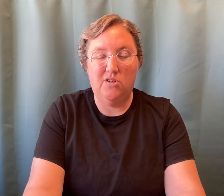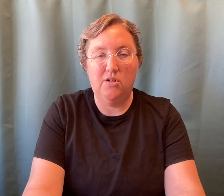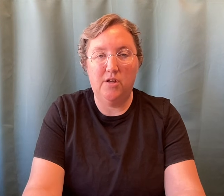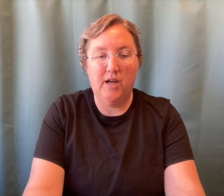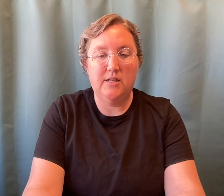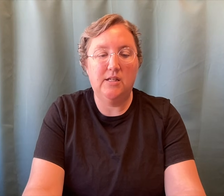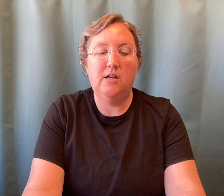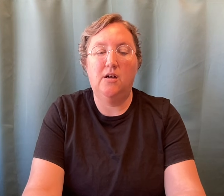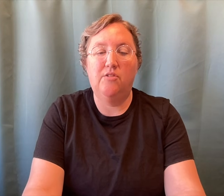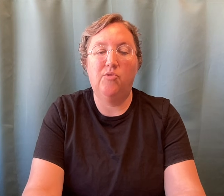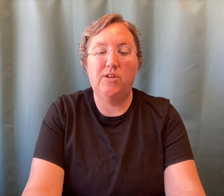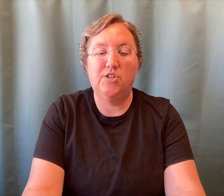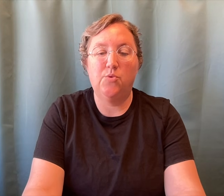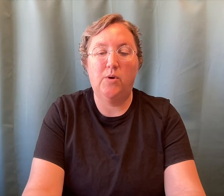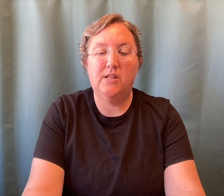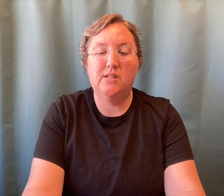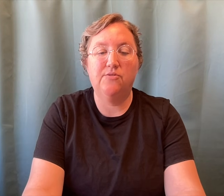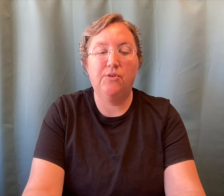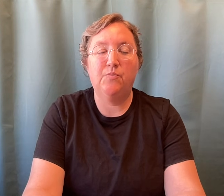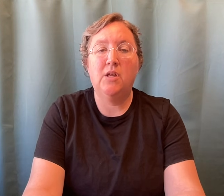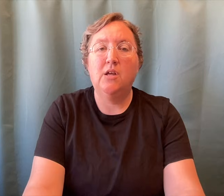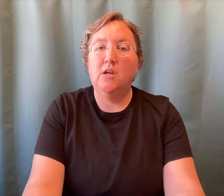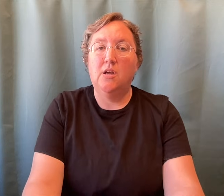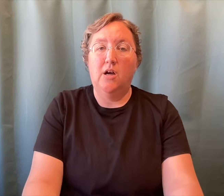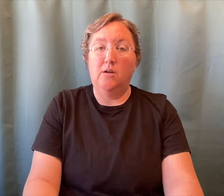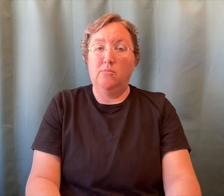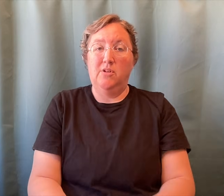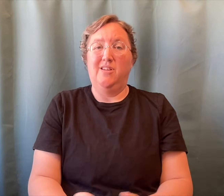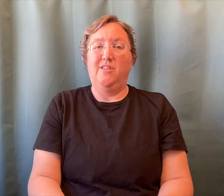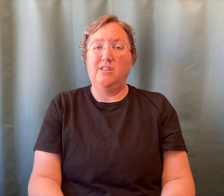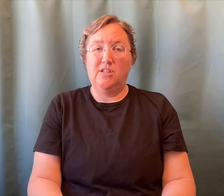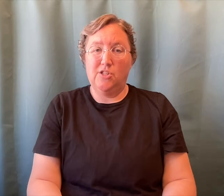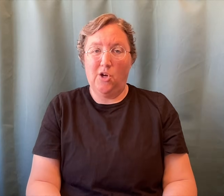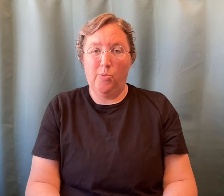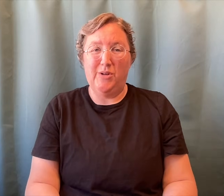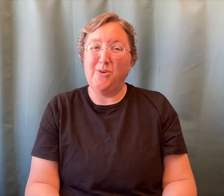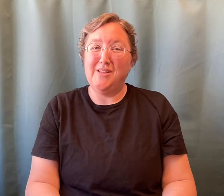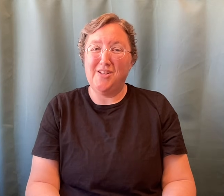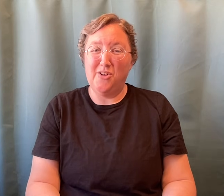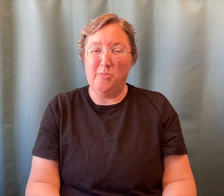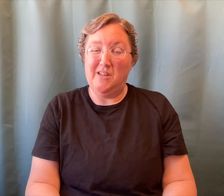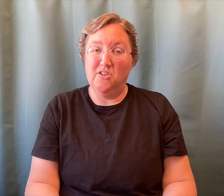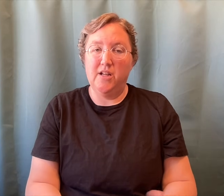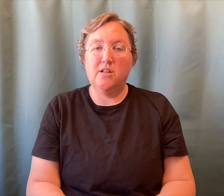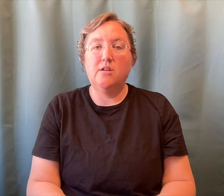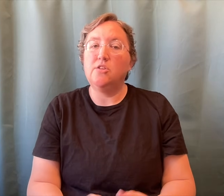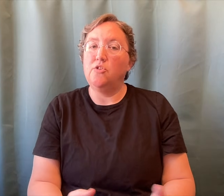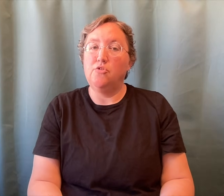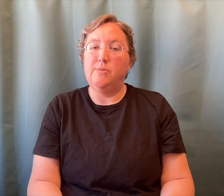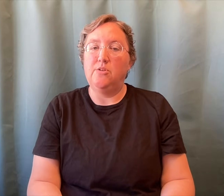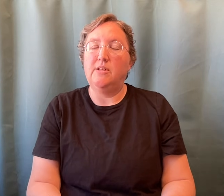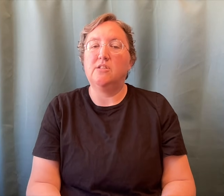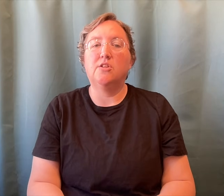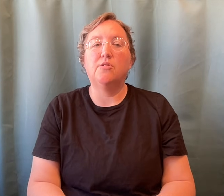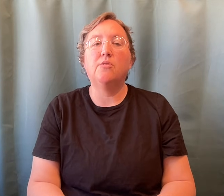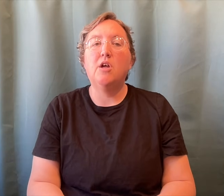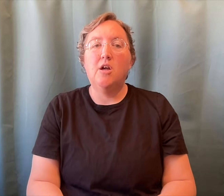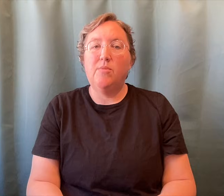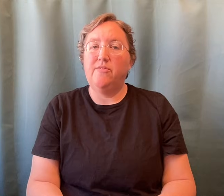good idea of which one is different. This is OpenNote. It's not open internet, so you should be doing this on your own. But if you